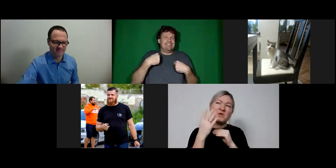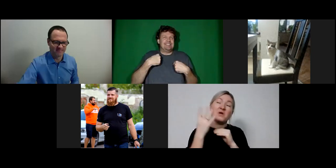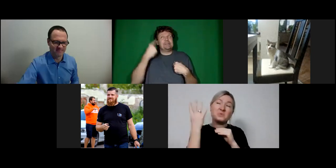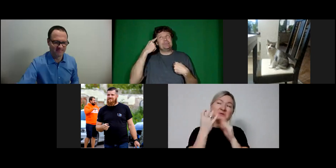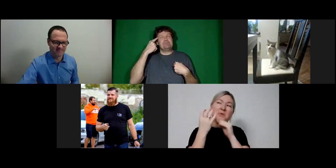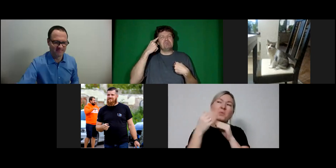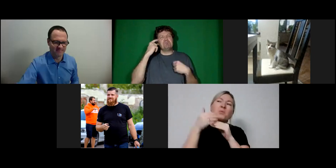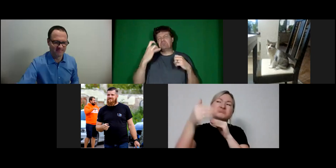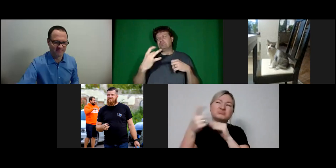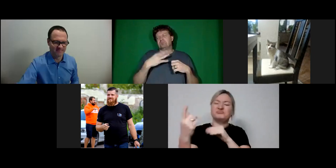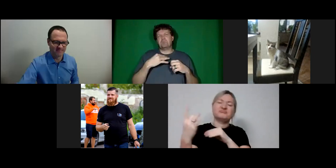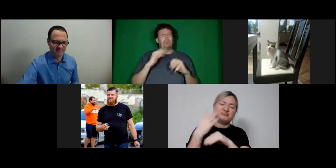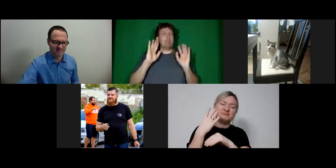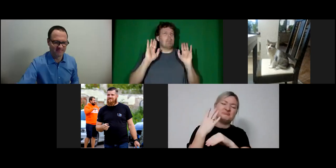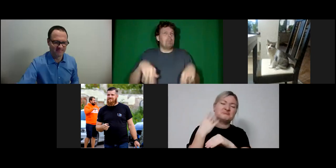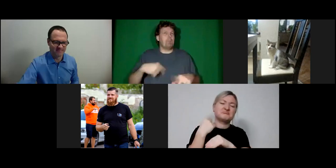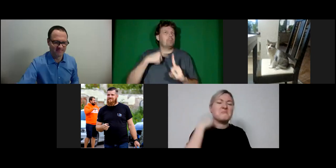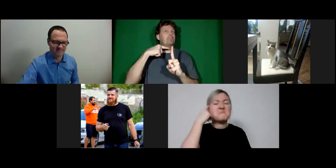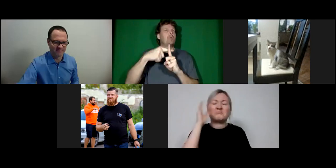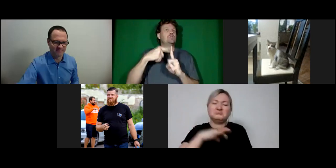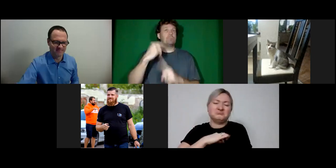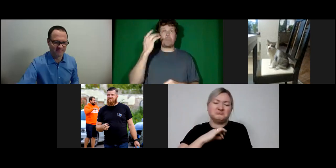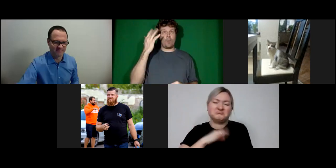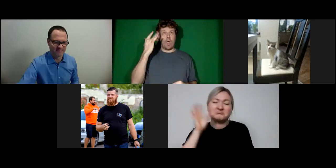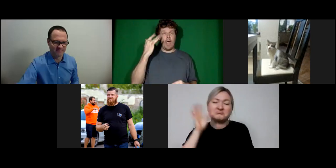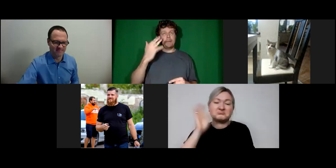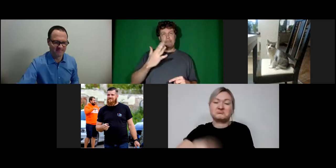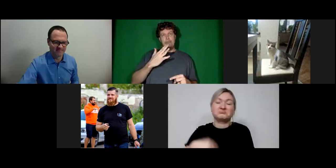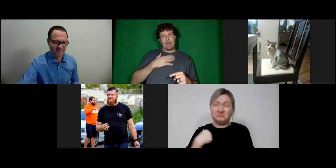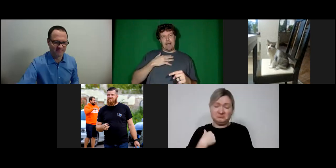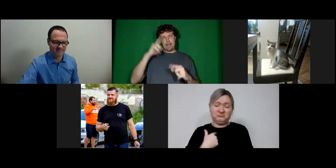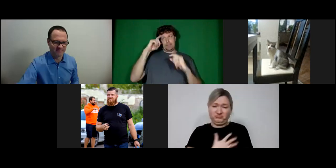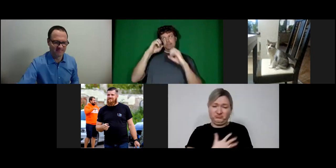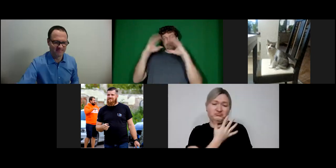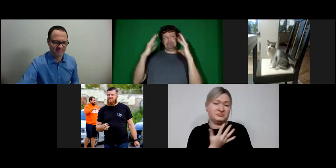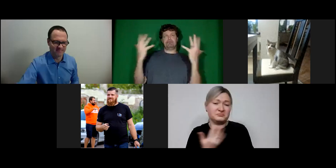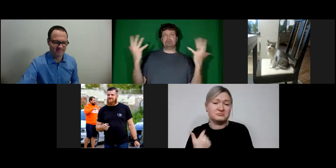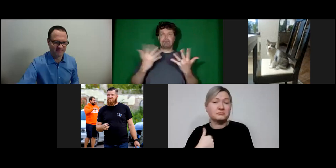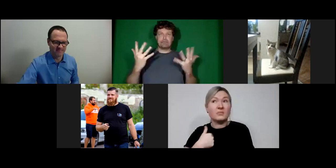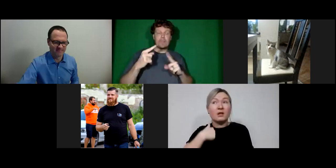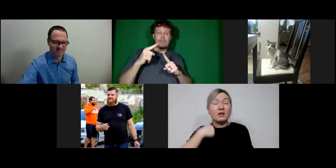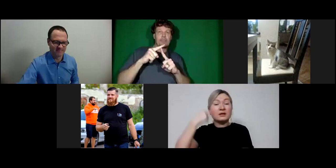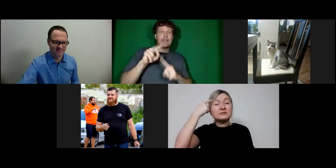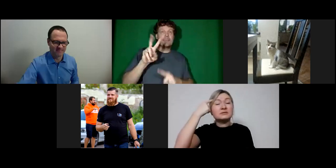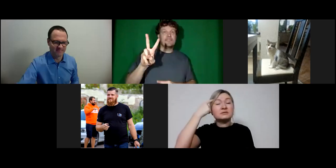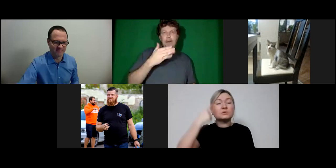And that after the fourth week, I'd be kicked out by the jury. And I wouldn't have minded,